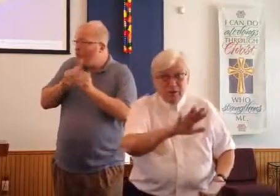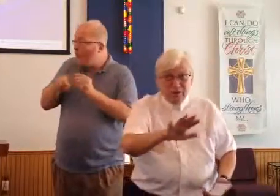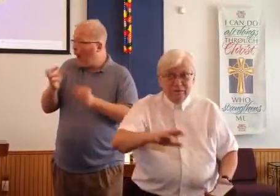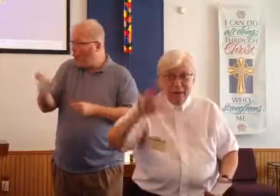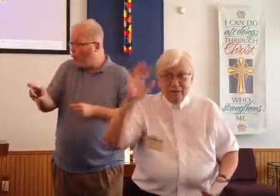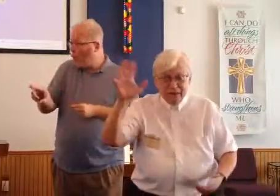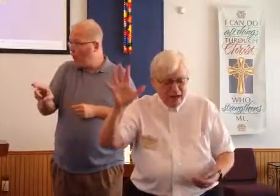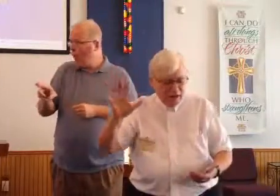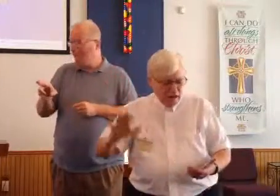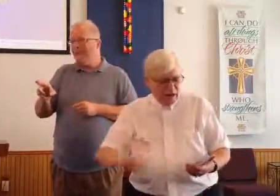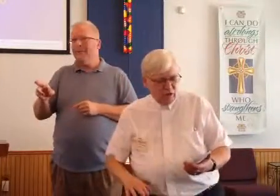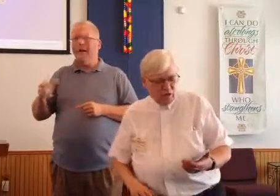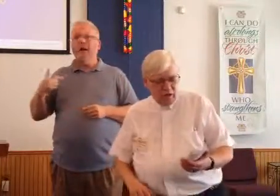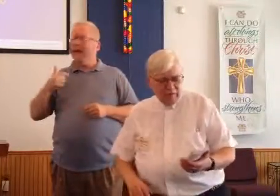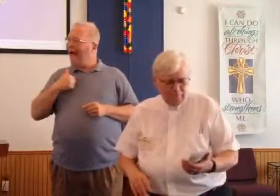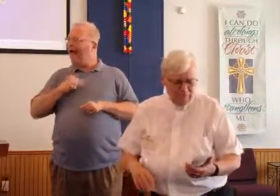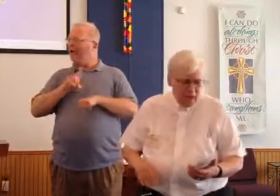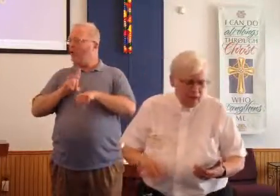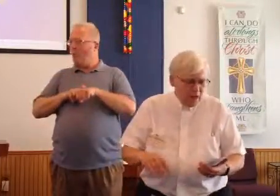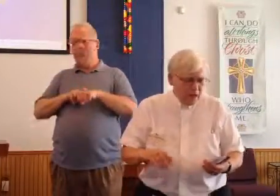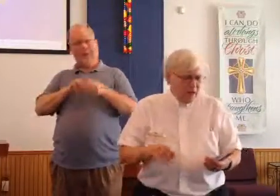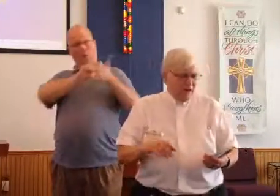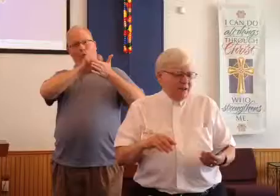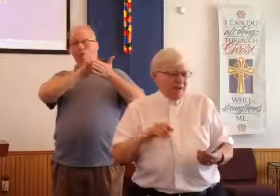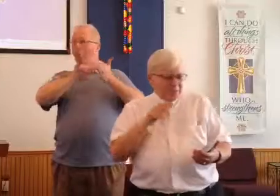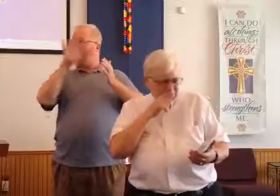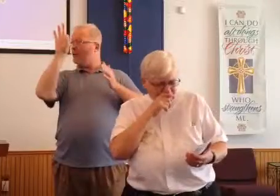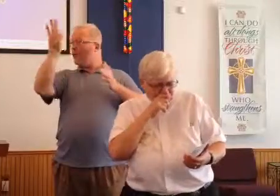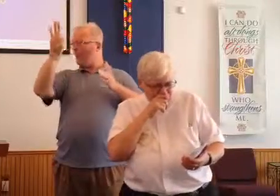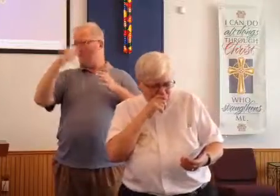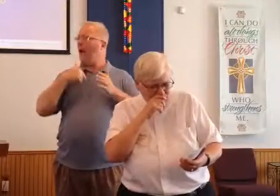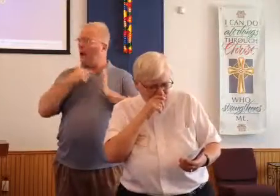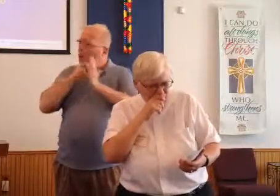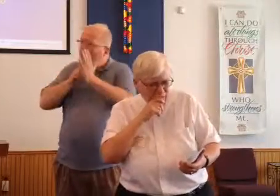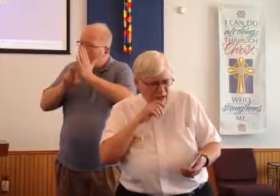most of you don't believe that, but I usually do. Okay.